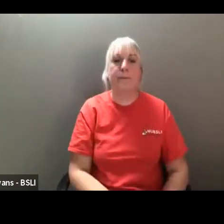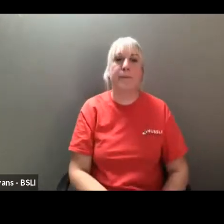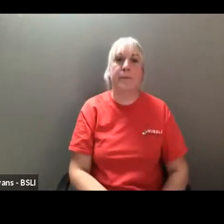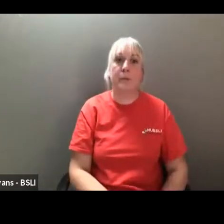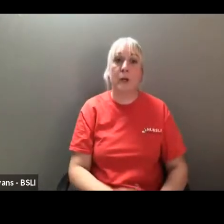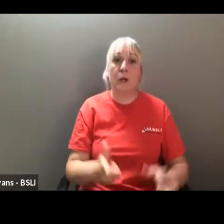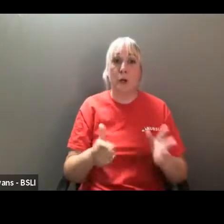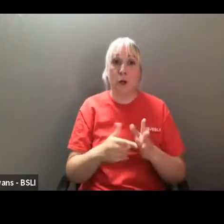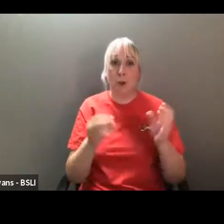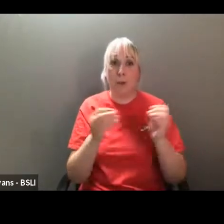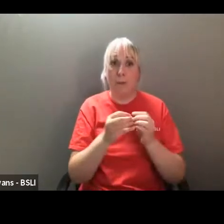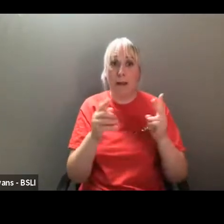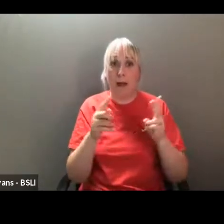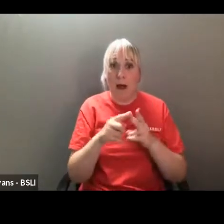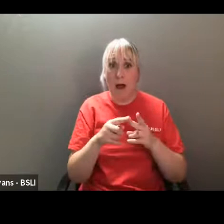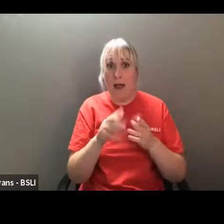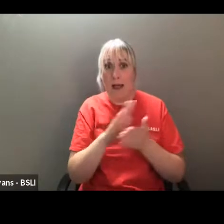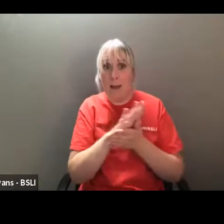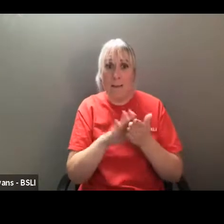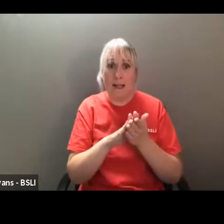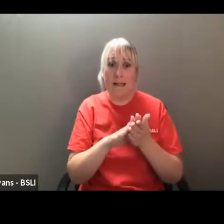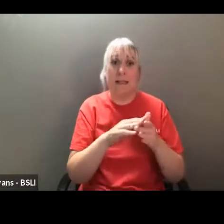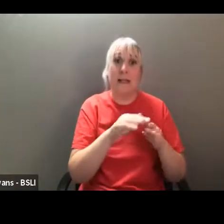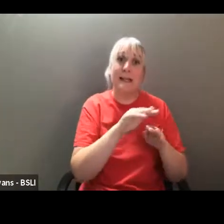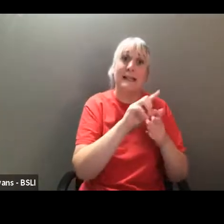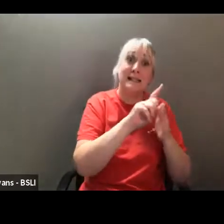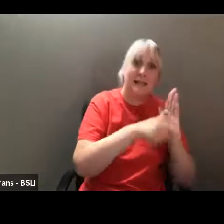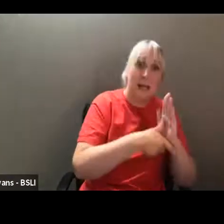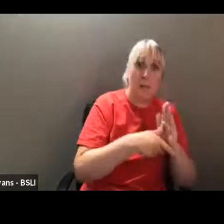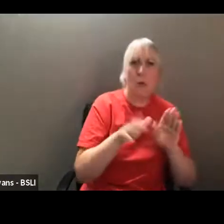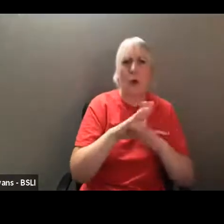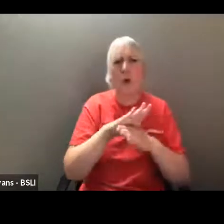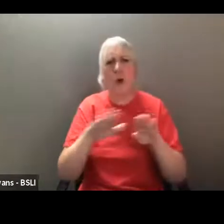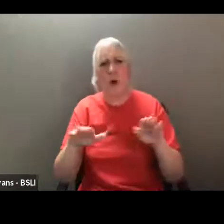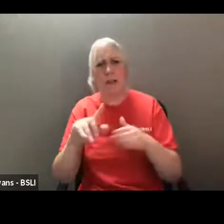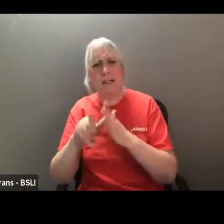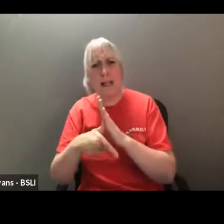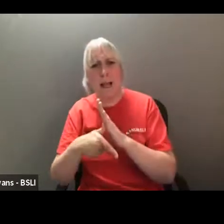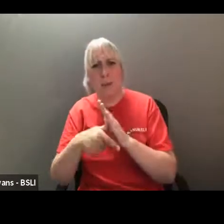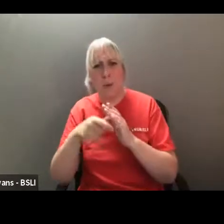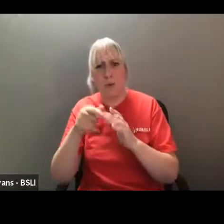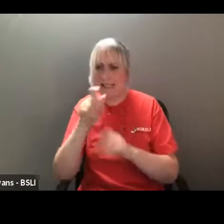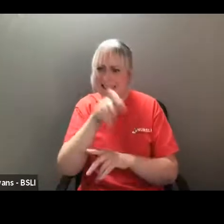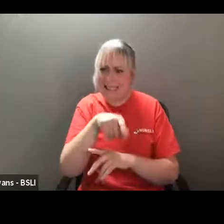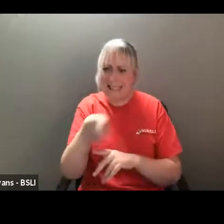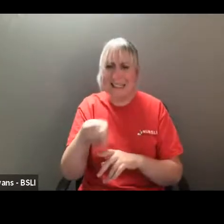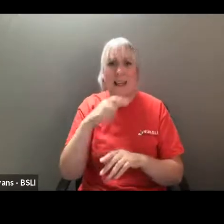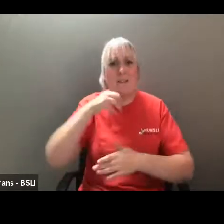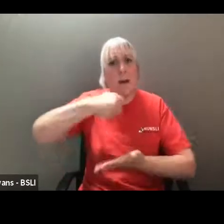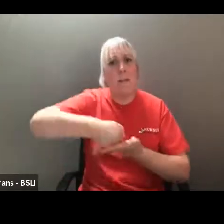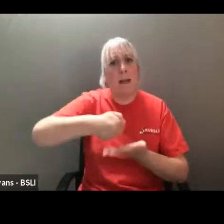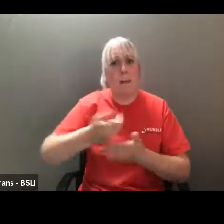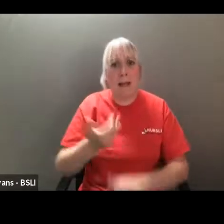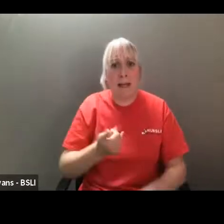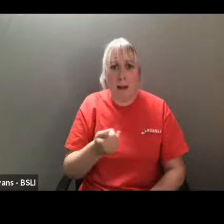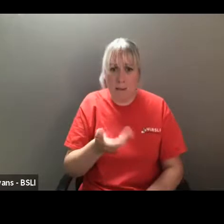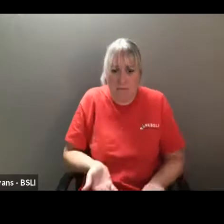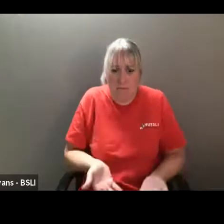allows disabled like their non-disabled fellow citizens have a minimum income that they could do whatever they want with